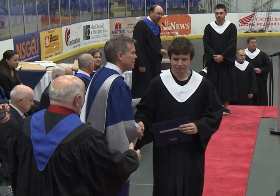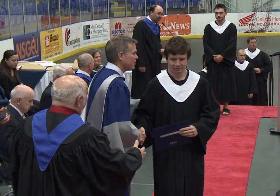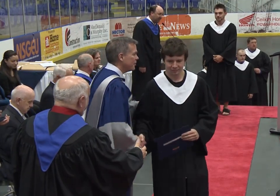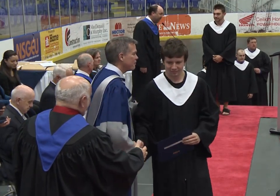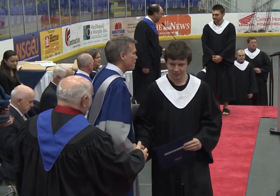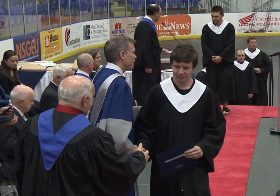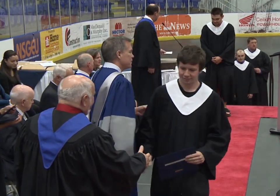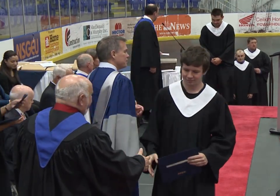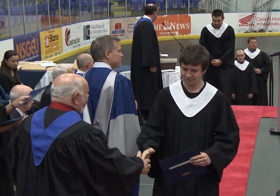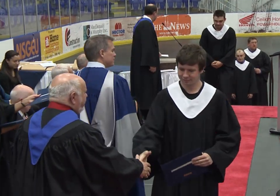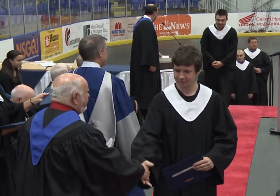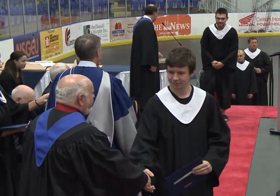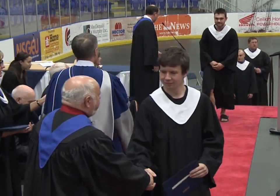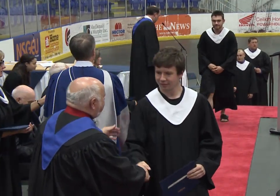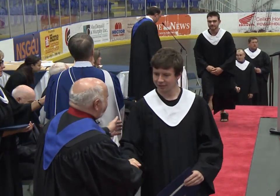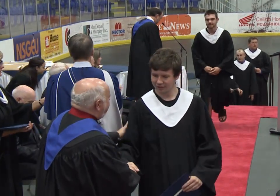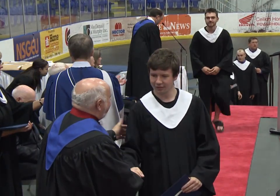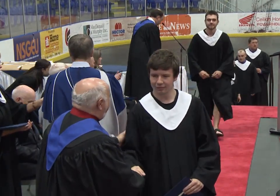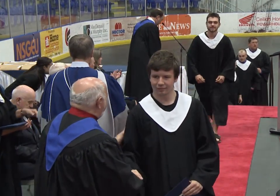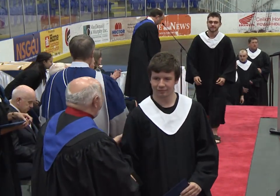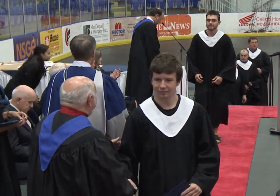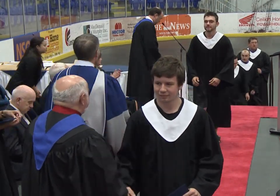Dylan Voss.